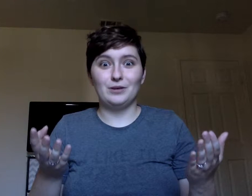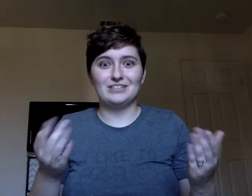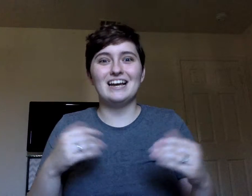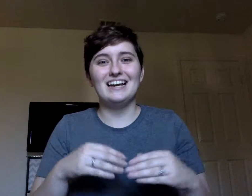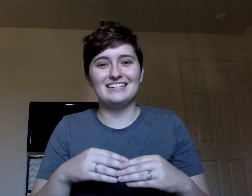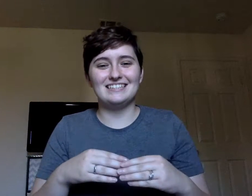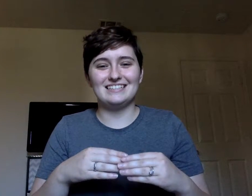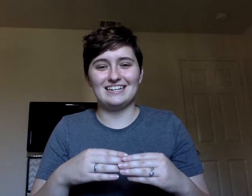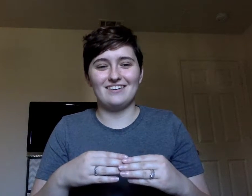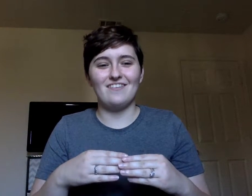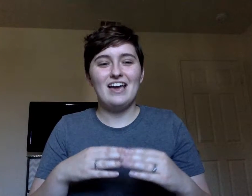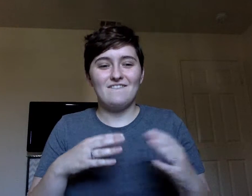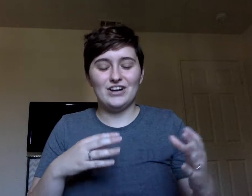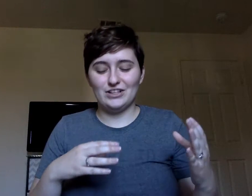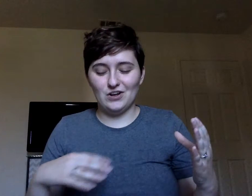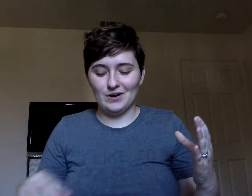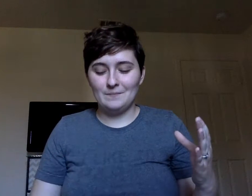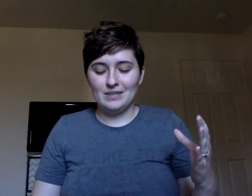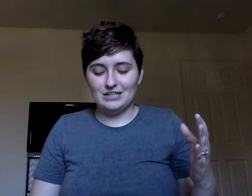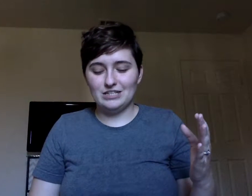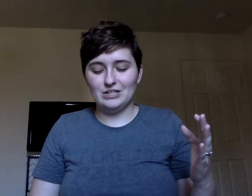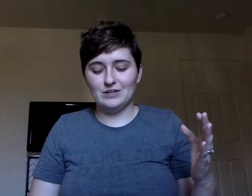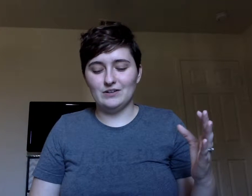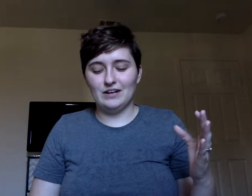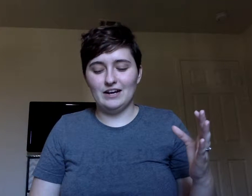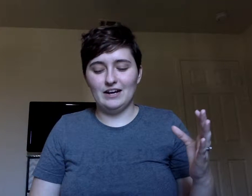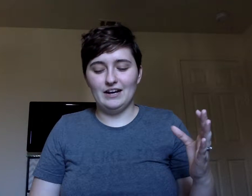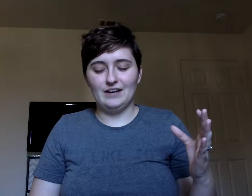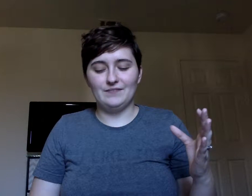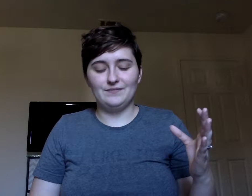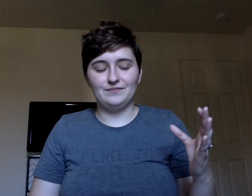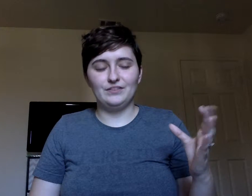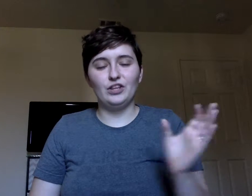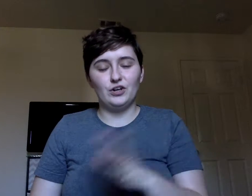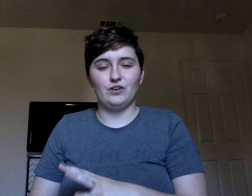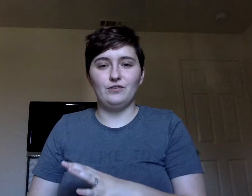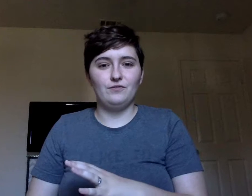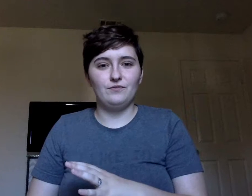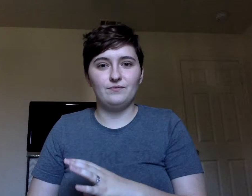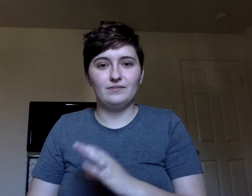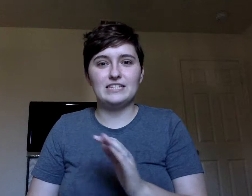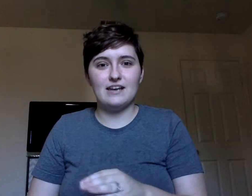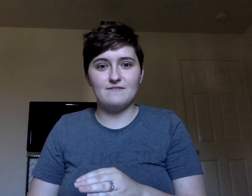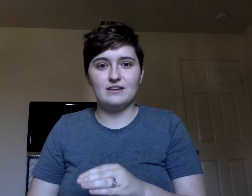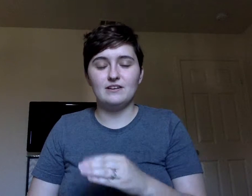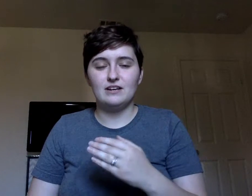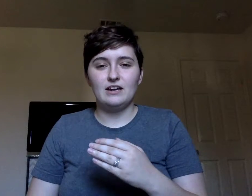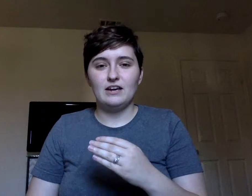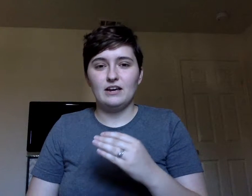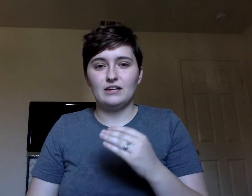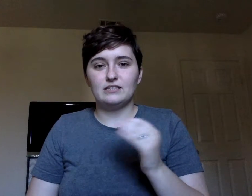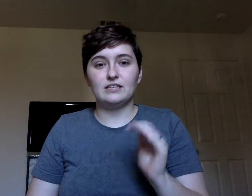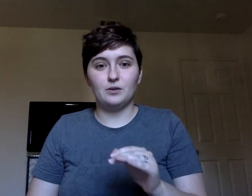Words. It didn't take him very long to learn 7